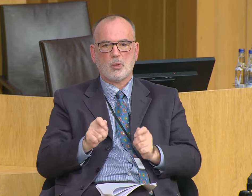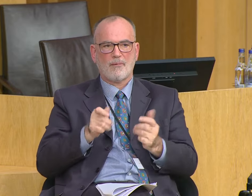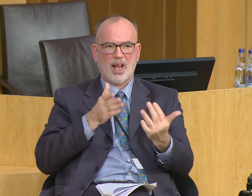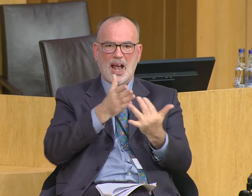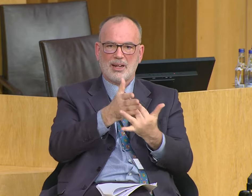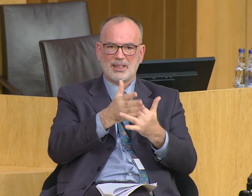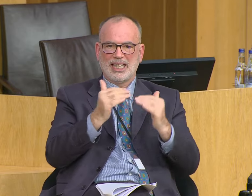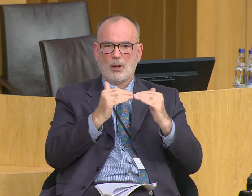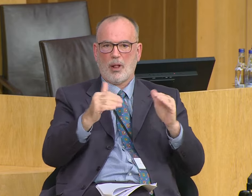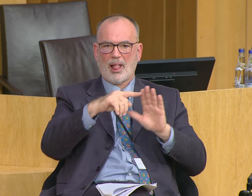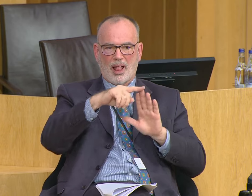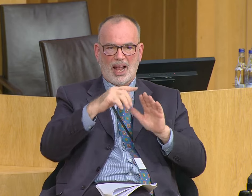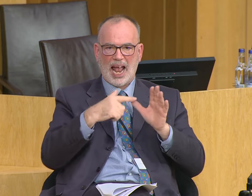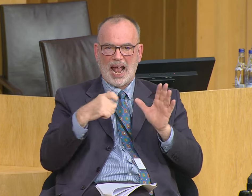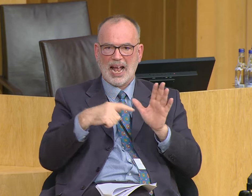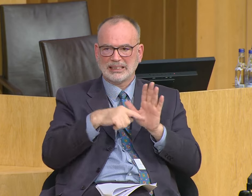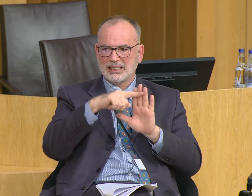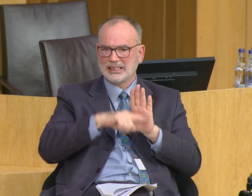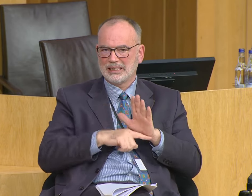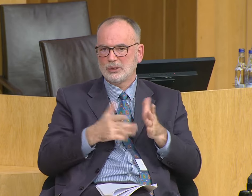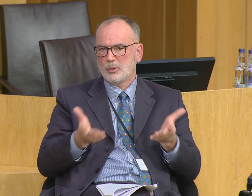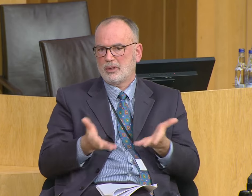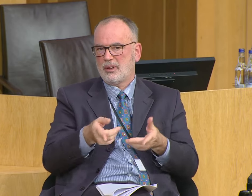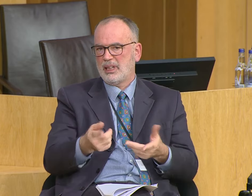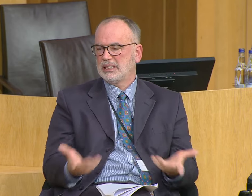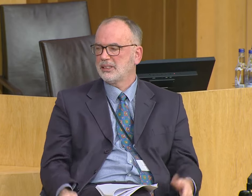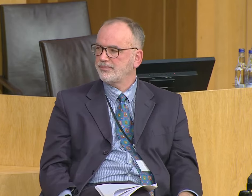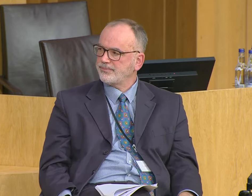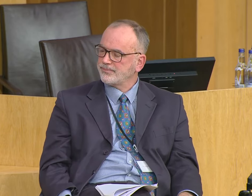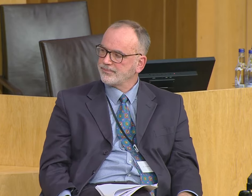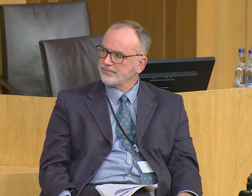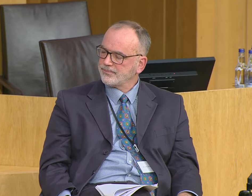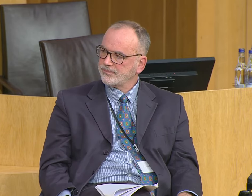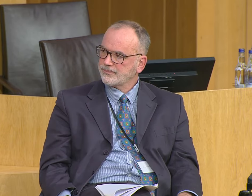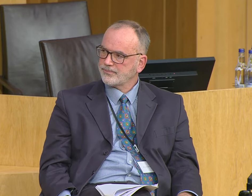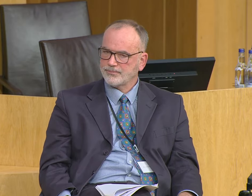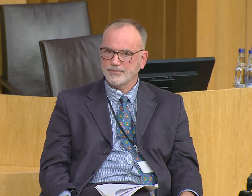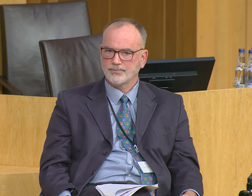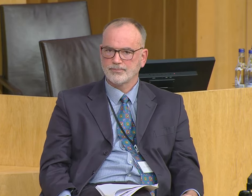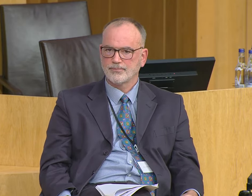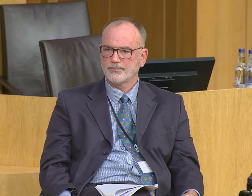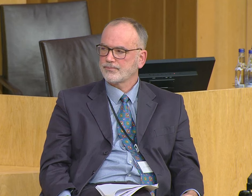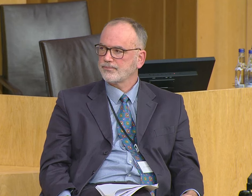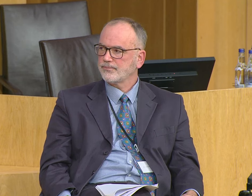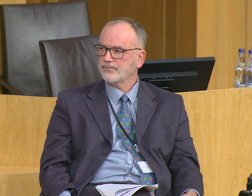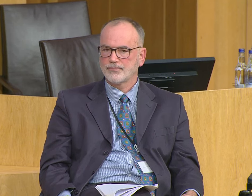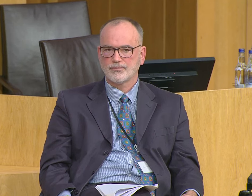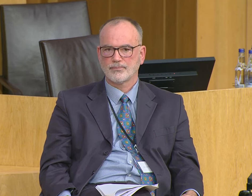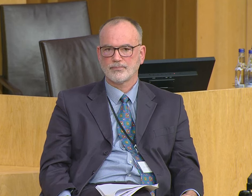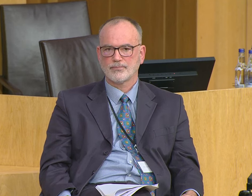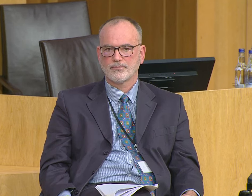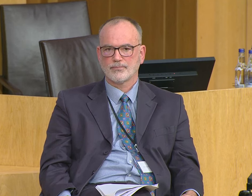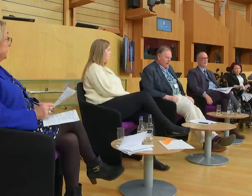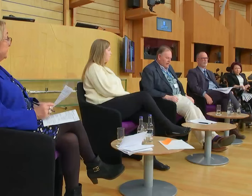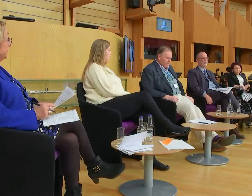the adaptability and the accessibility with when it comes to taxis and bills moving forward. Thank you, John.